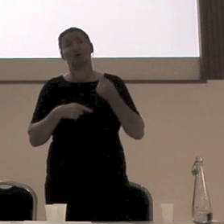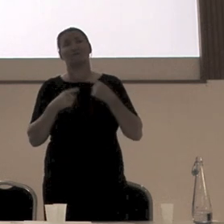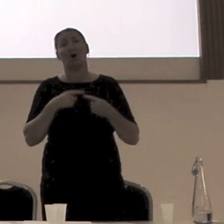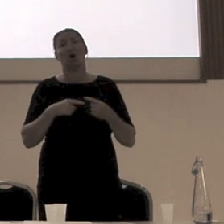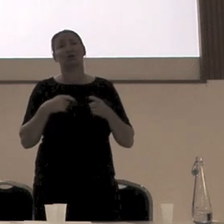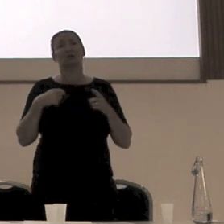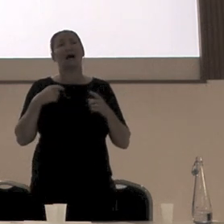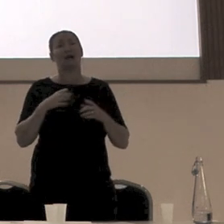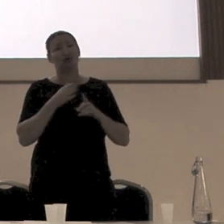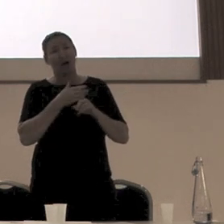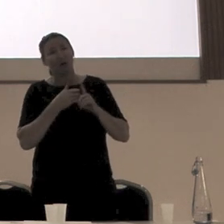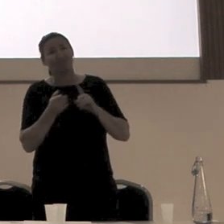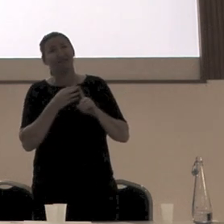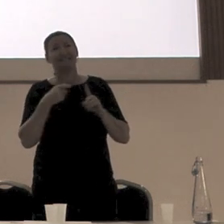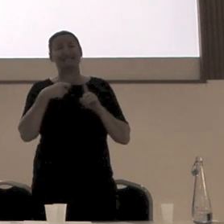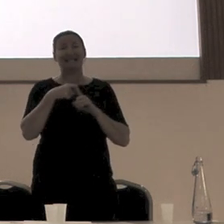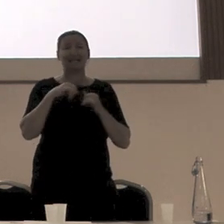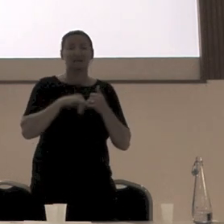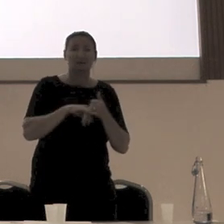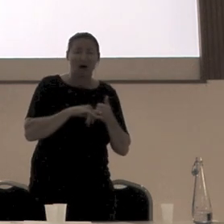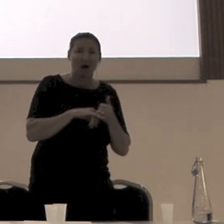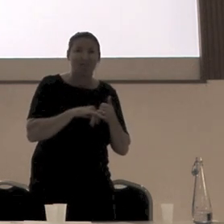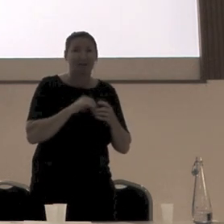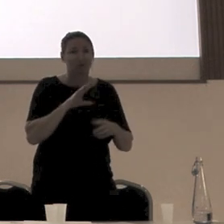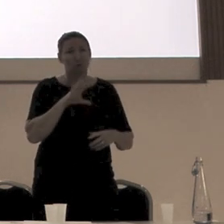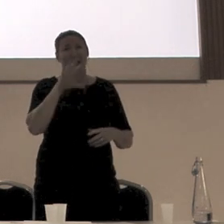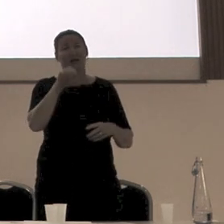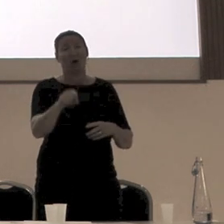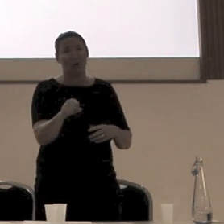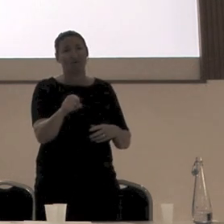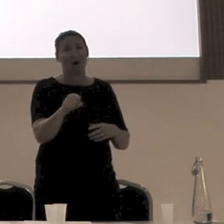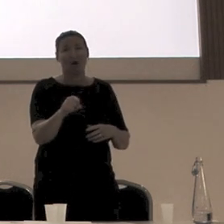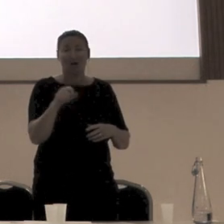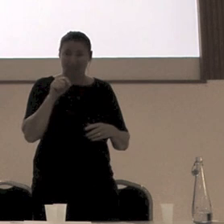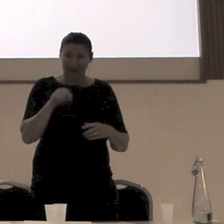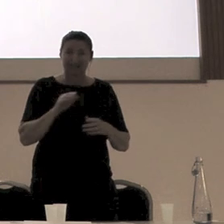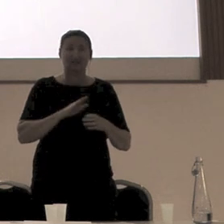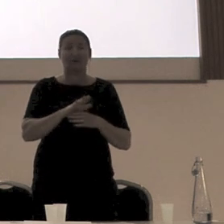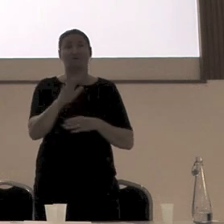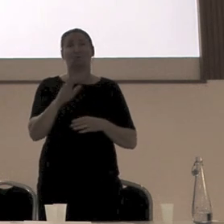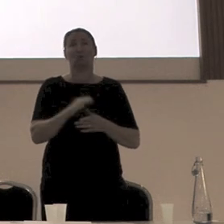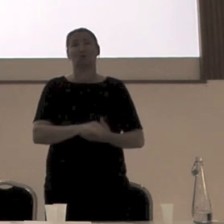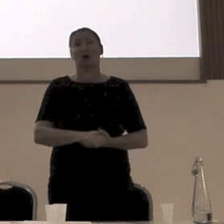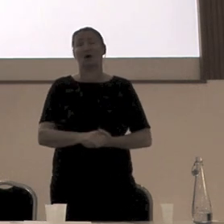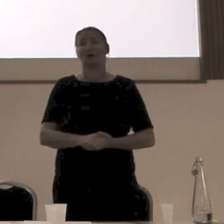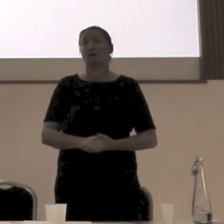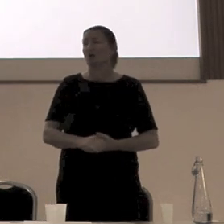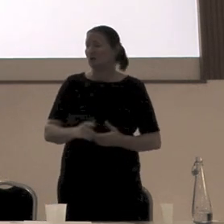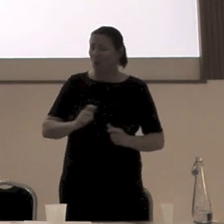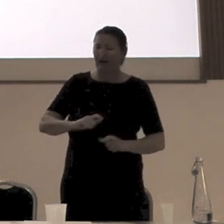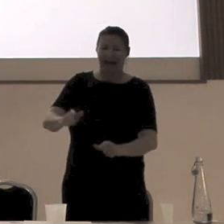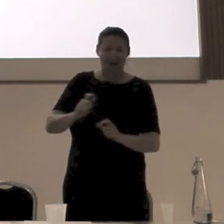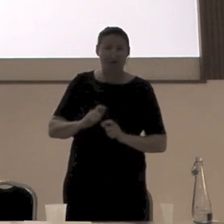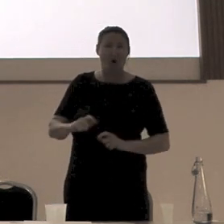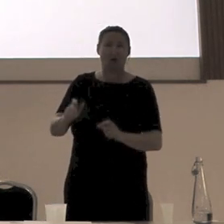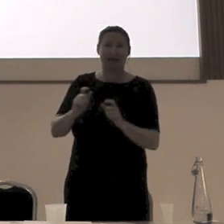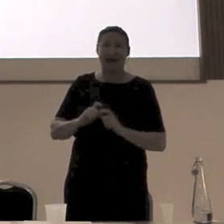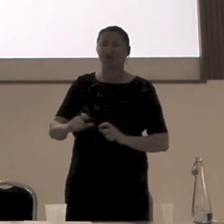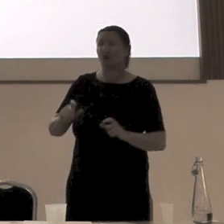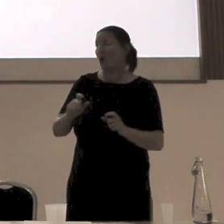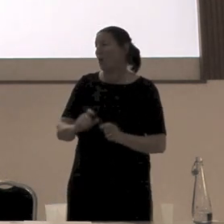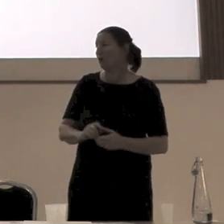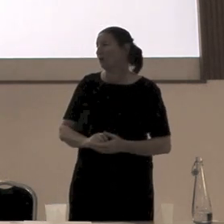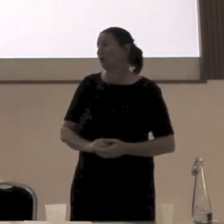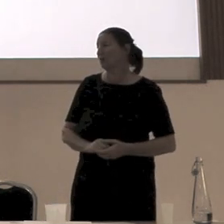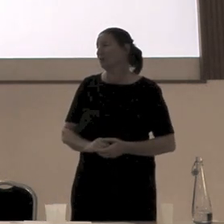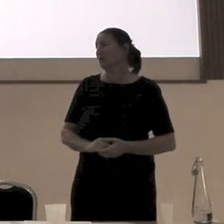Keir and others in waiting to take over that this is the way forward. Not business as usual, which currently they're saying, but